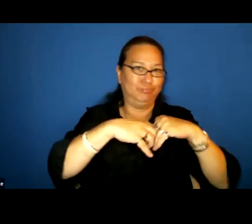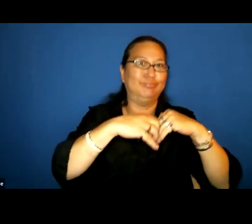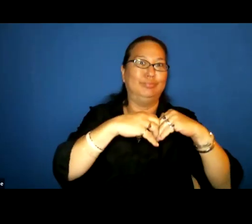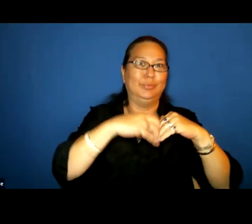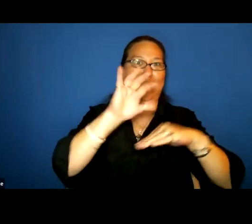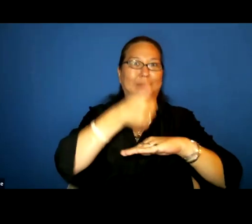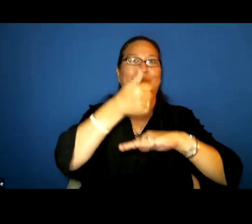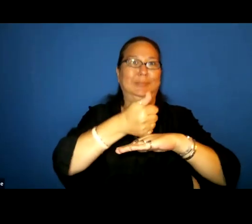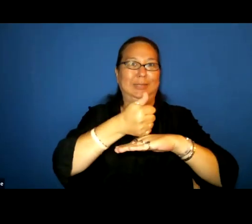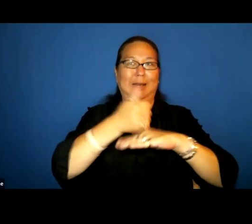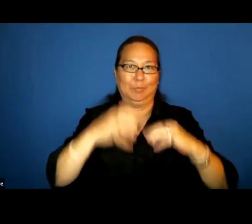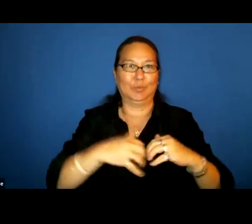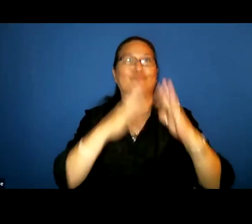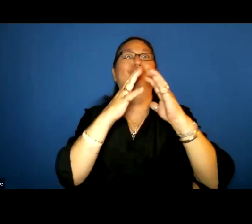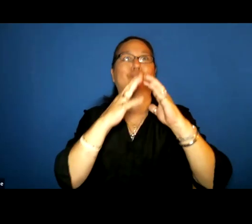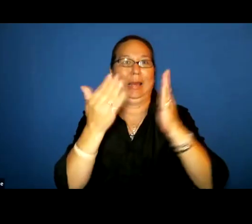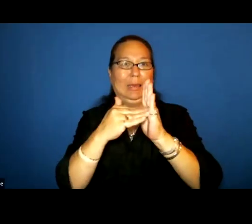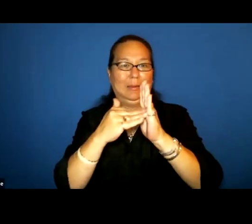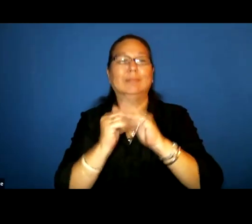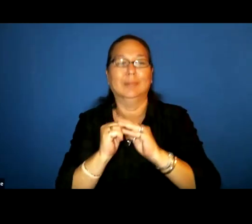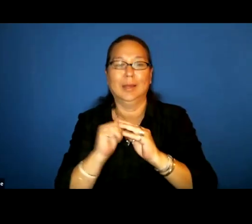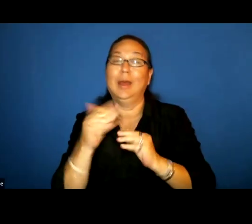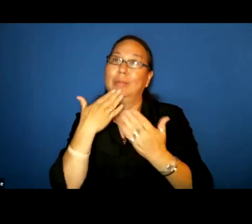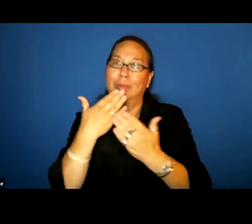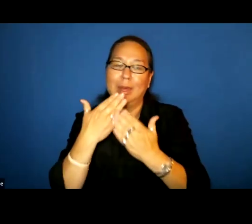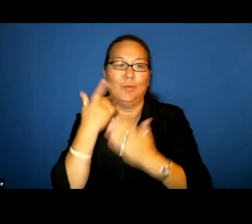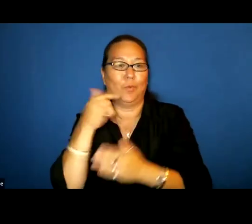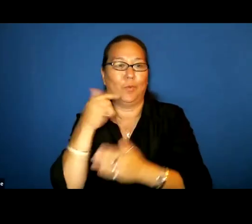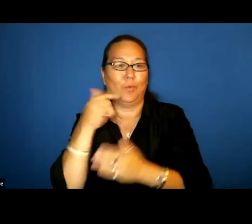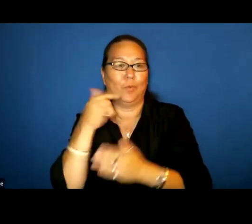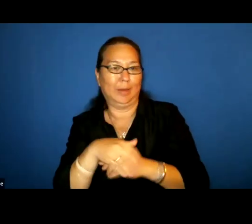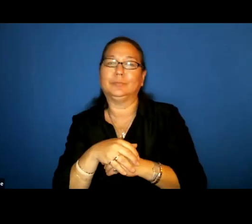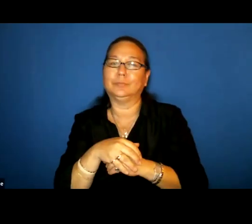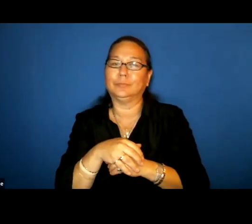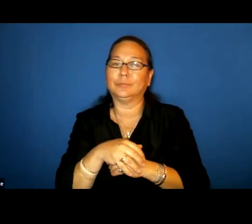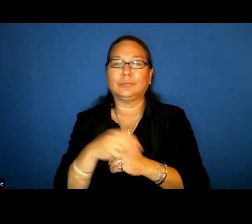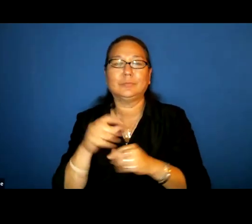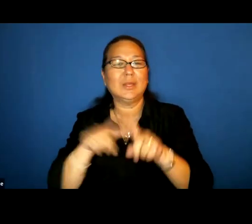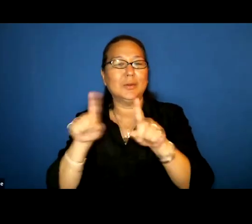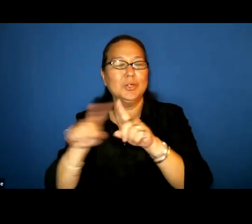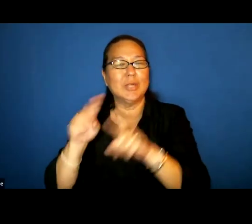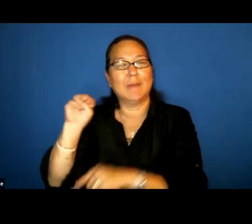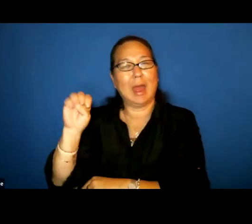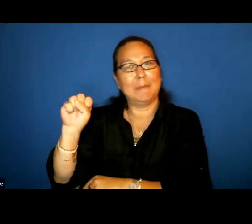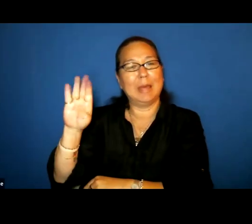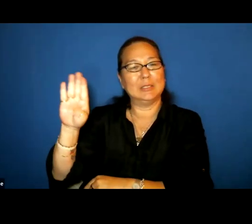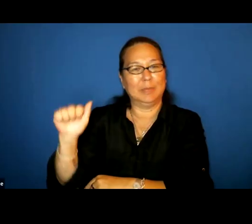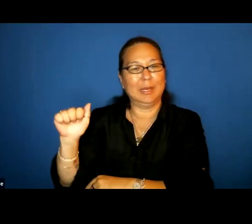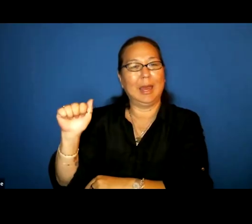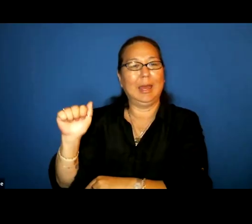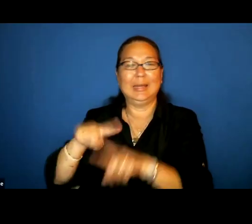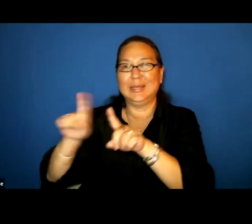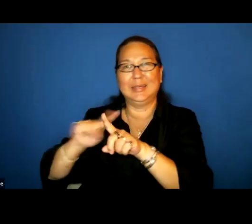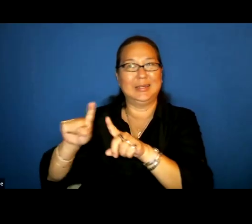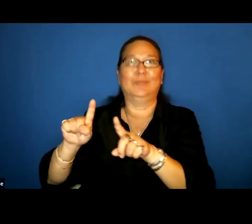combined. That's taken a lot of investment, a lot of partnership with the MSBA and so many other sources, but also a real dedication in terms of